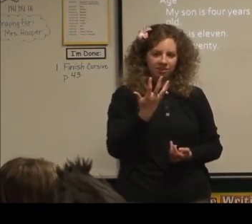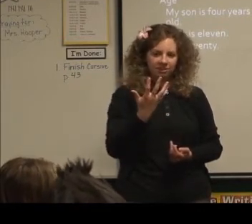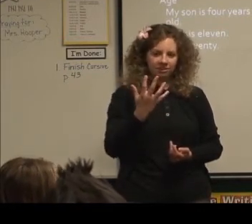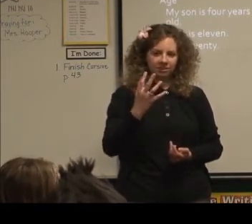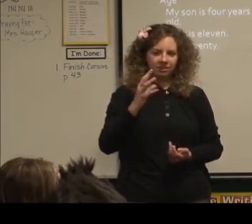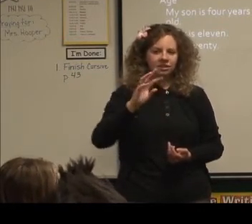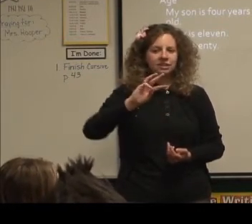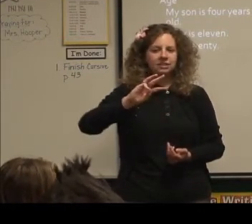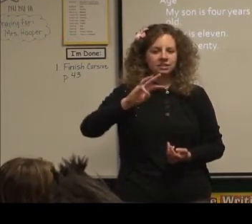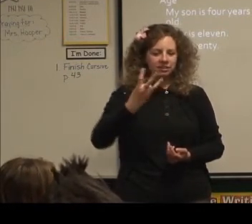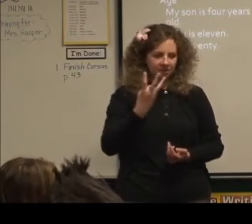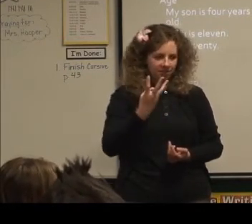$6,